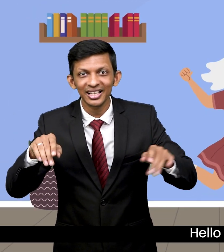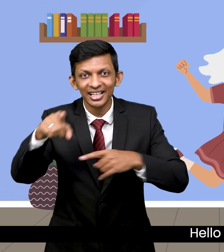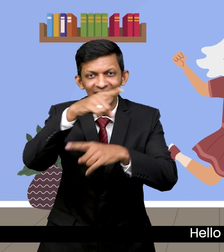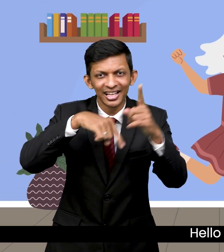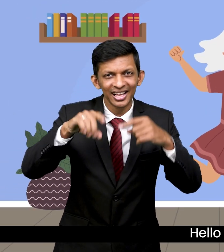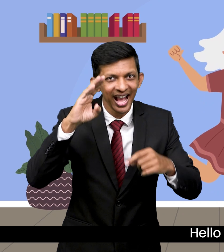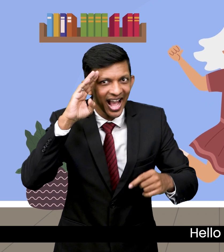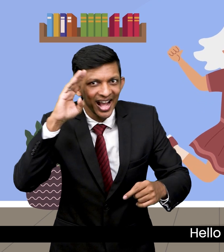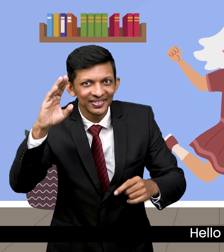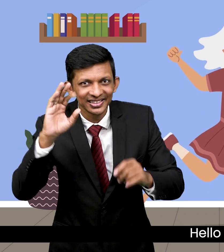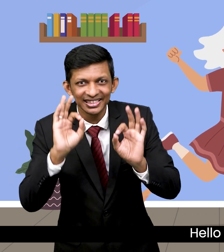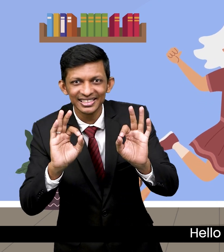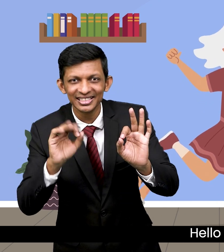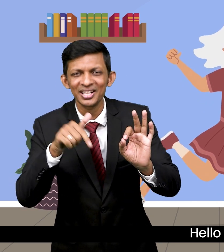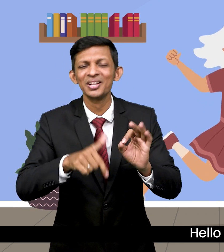Hello children,